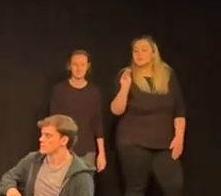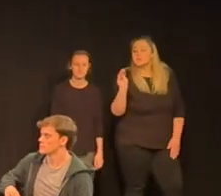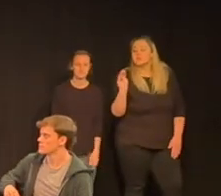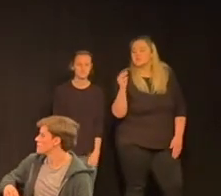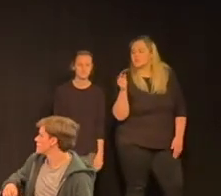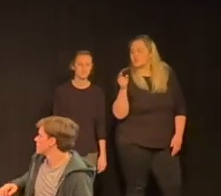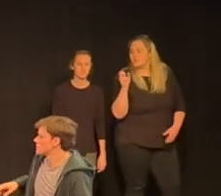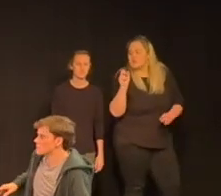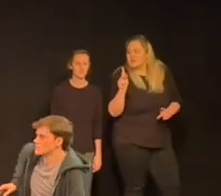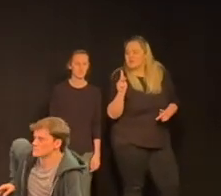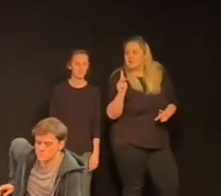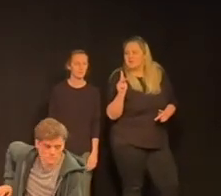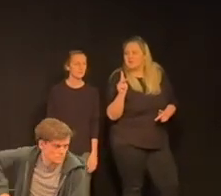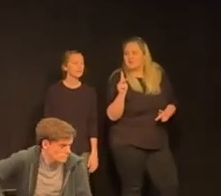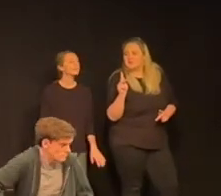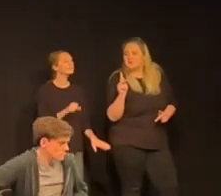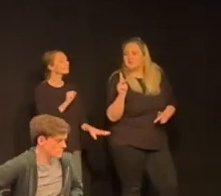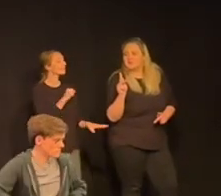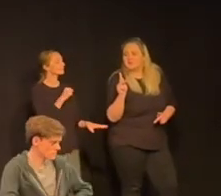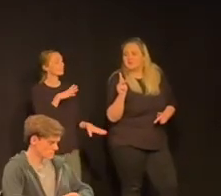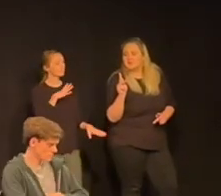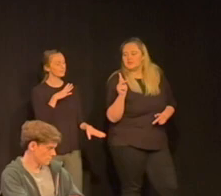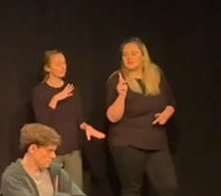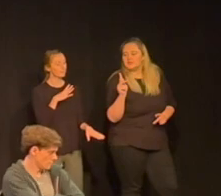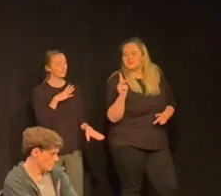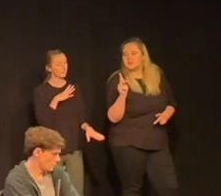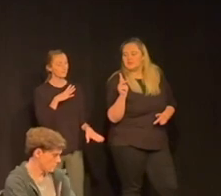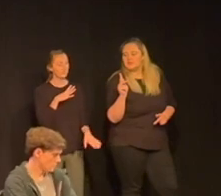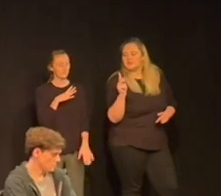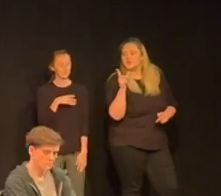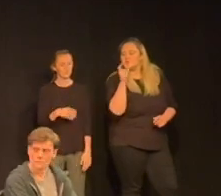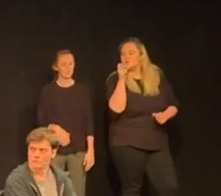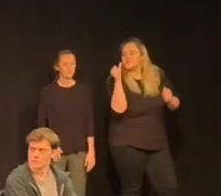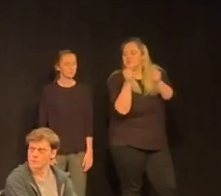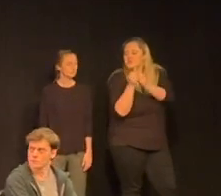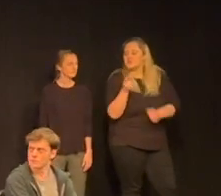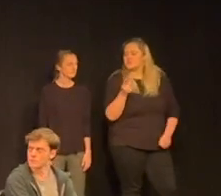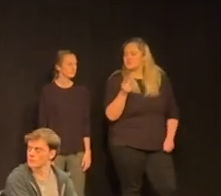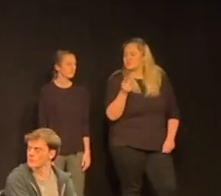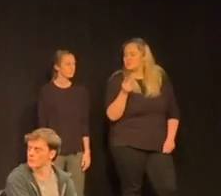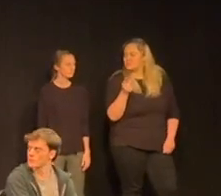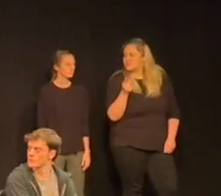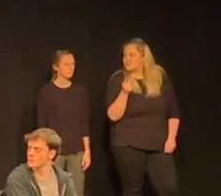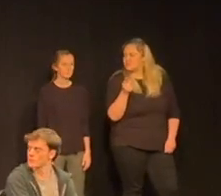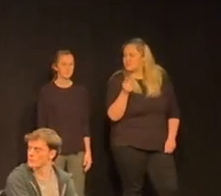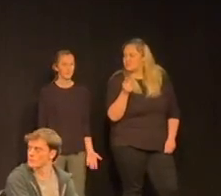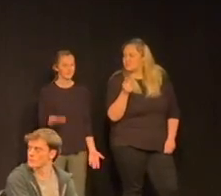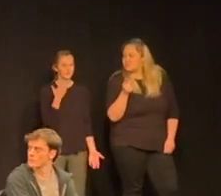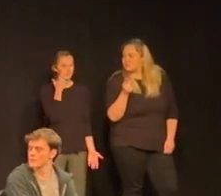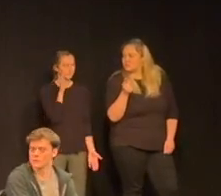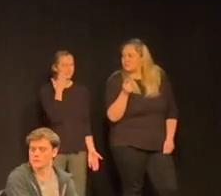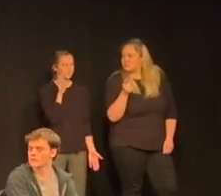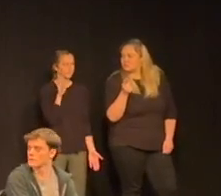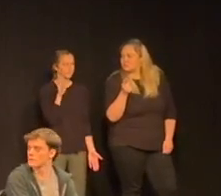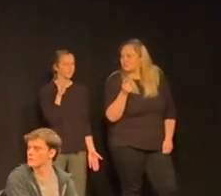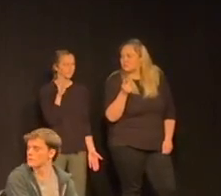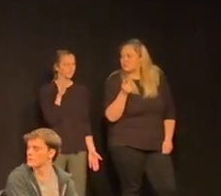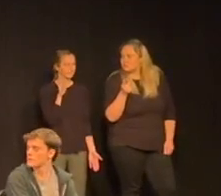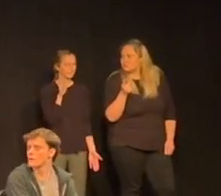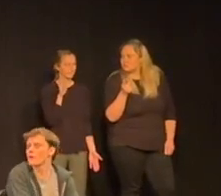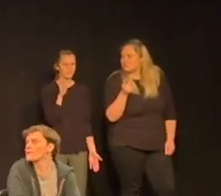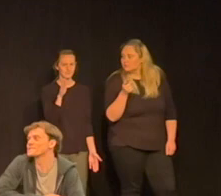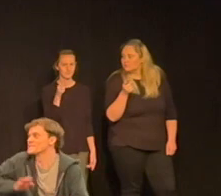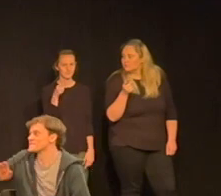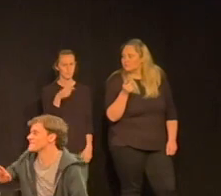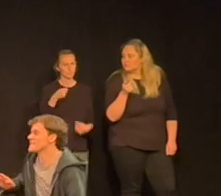Maxine, are you all right? Yes, Dan, I'm fine. Who's that with you? I don't know. He tried to steal